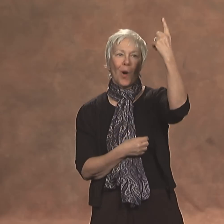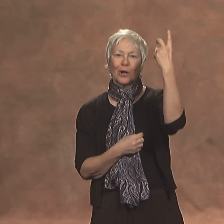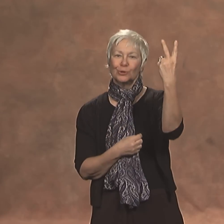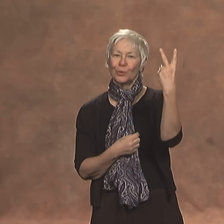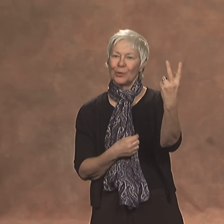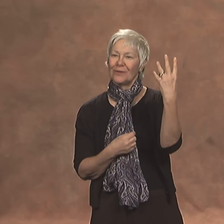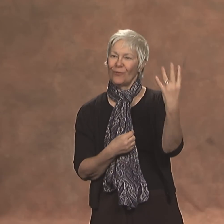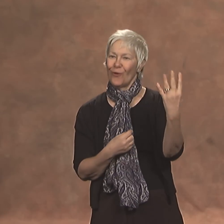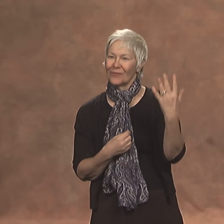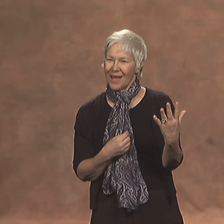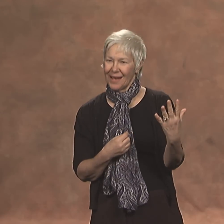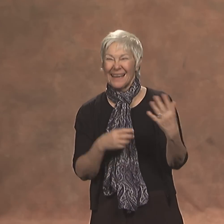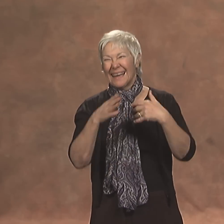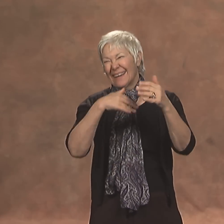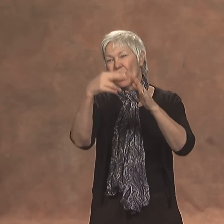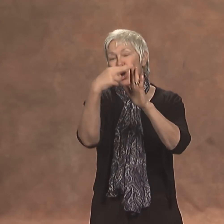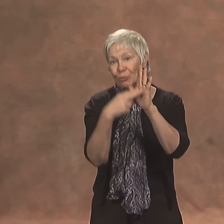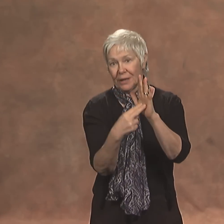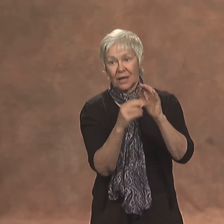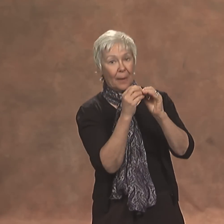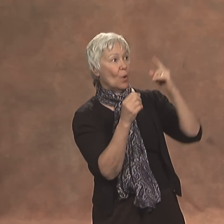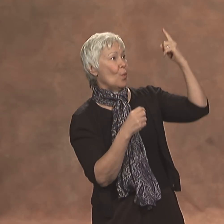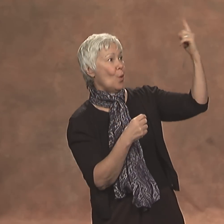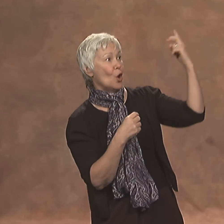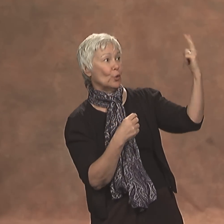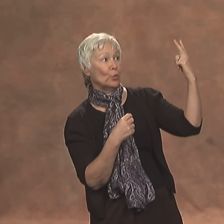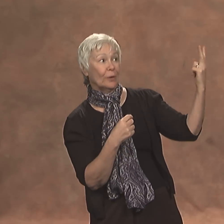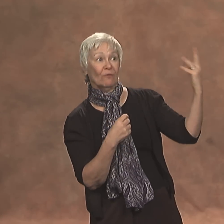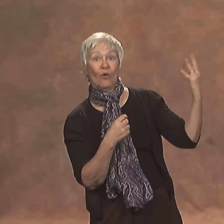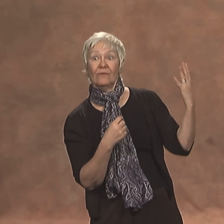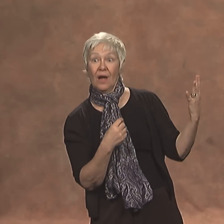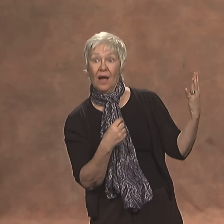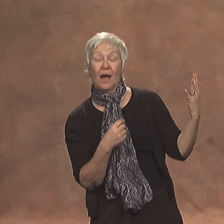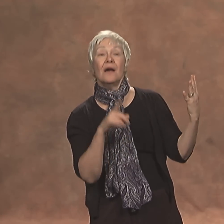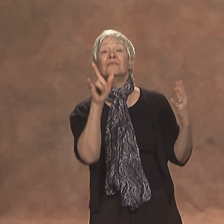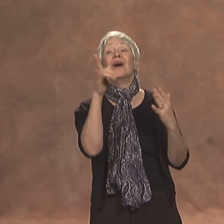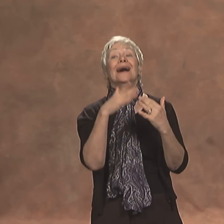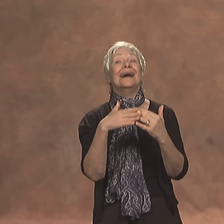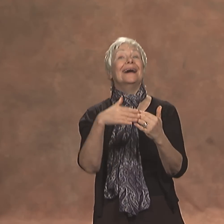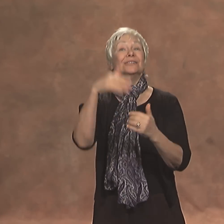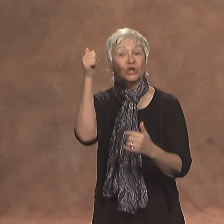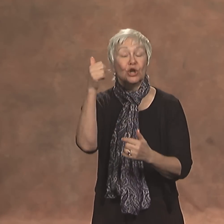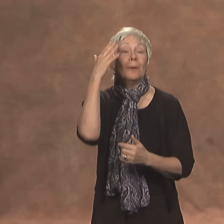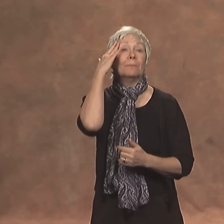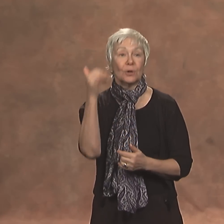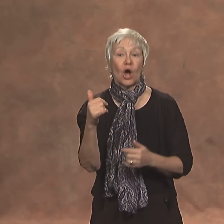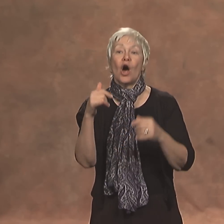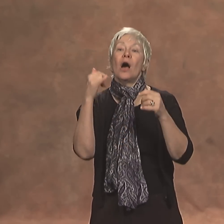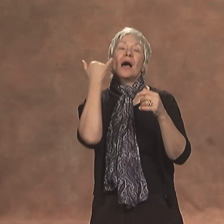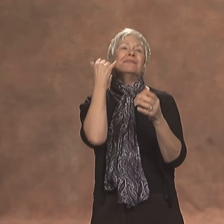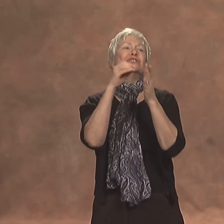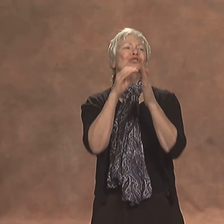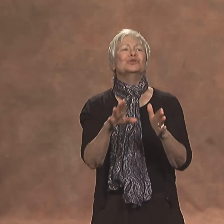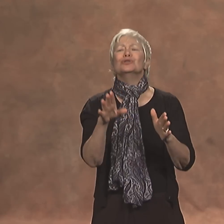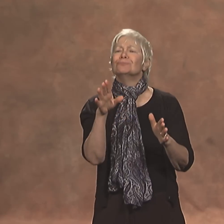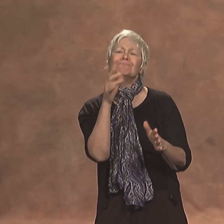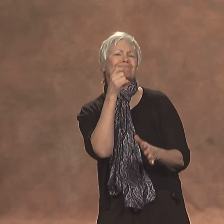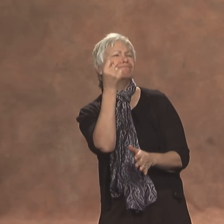the interpreted message. And you remember that one example where the teacher was counting the number of shoes and very close to